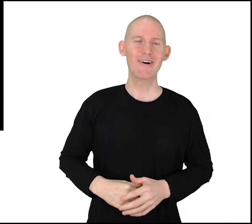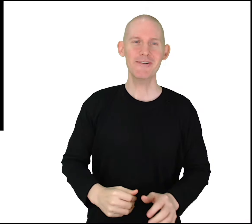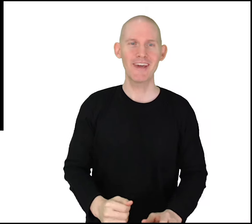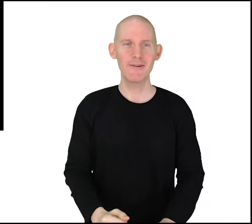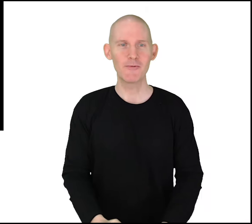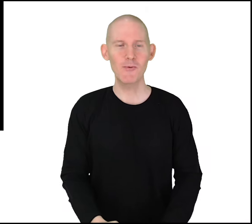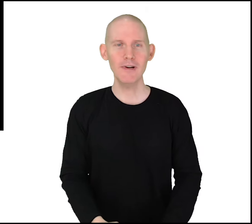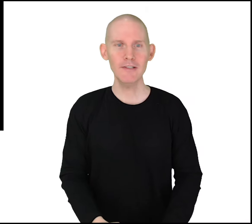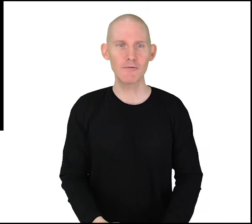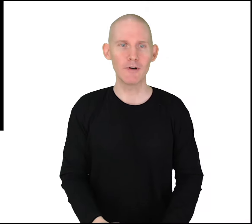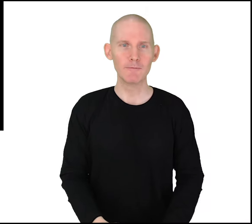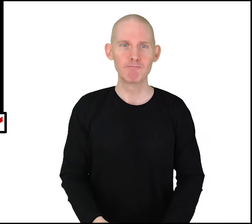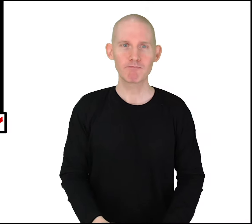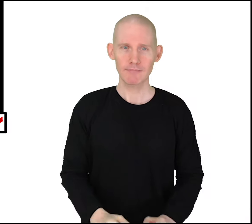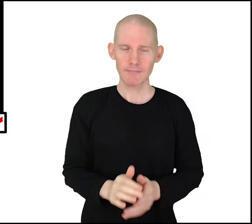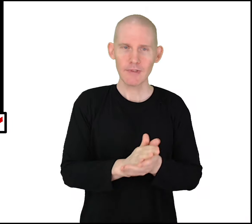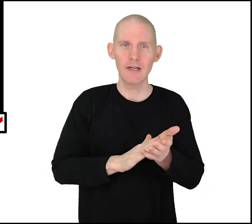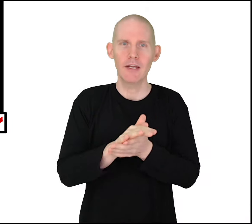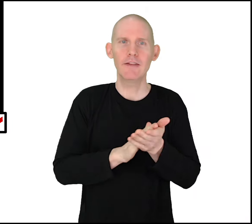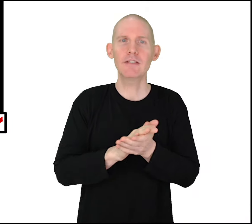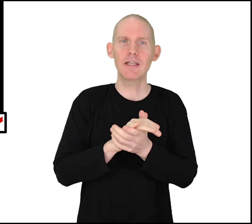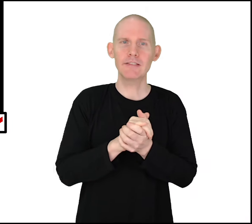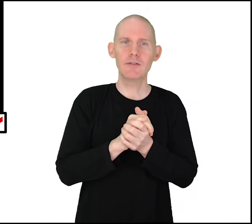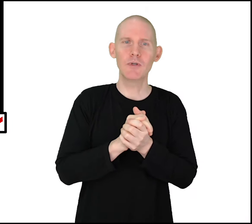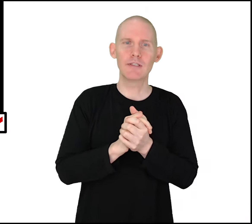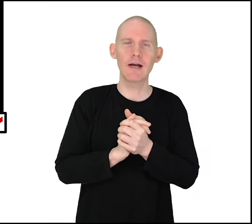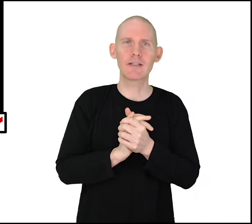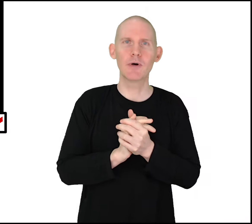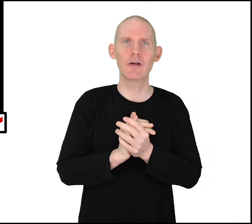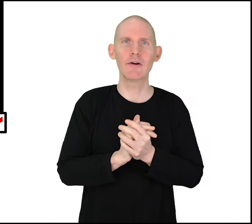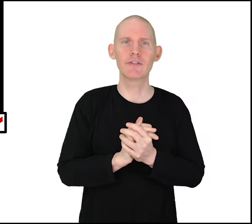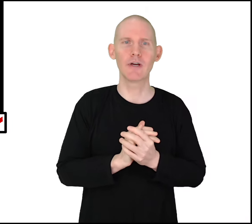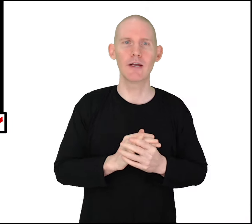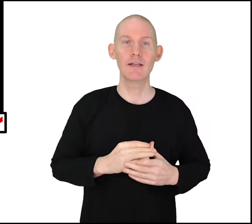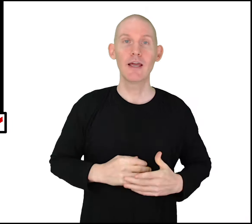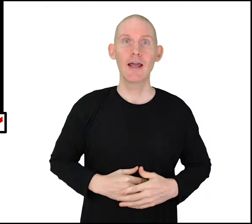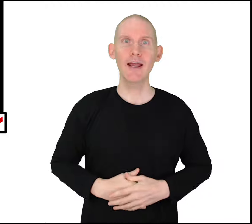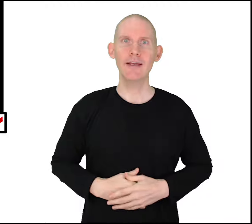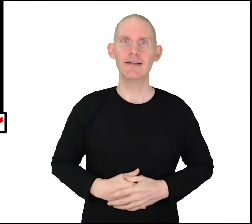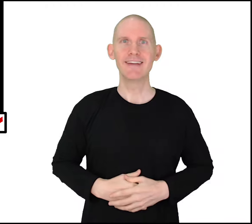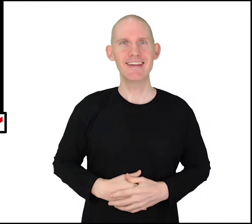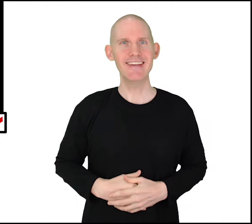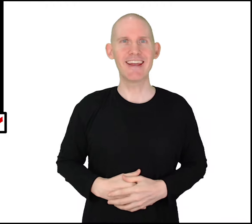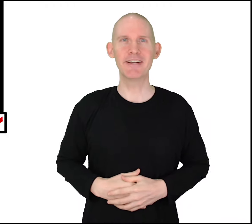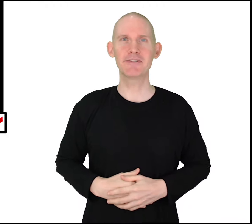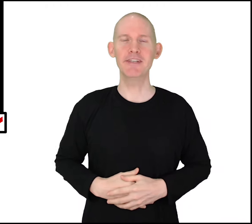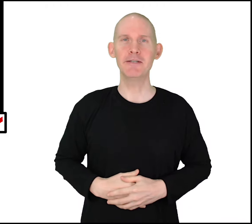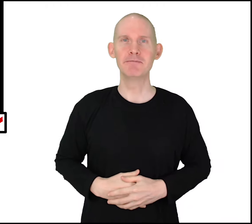Okay, wonderful. In this lesson, we talked about how to sign, hey, he can't see.